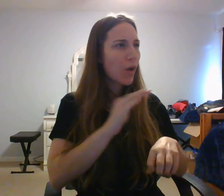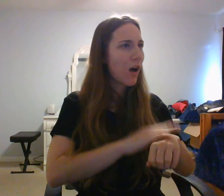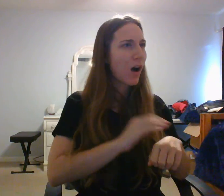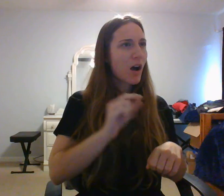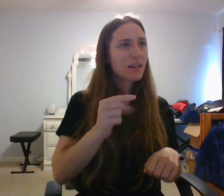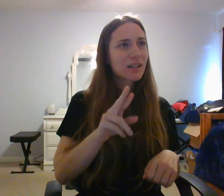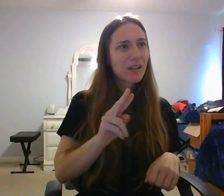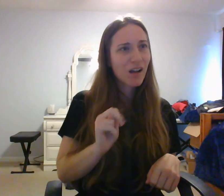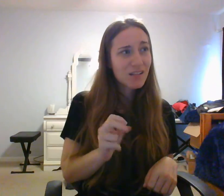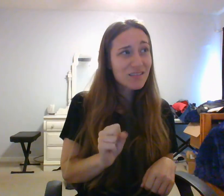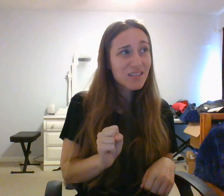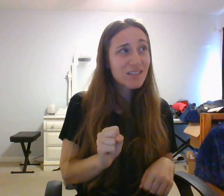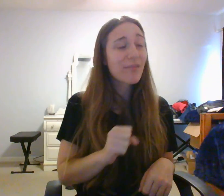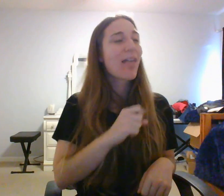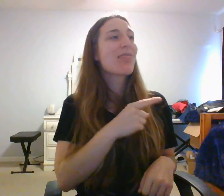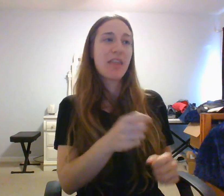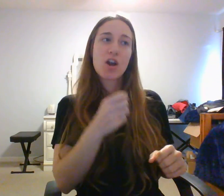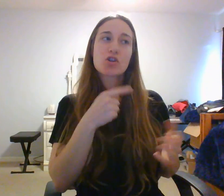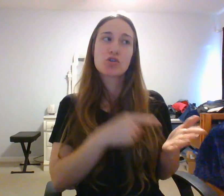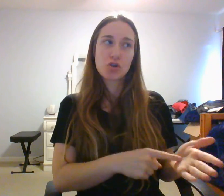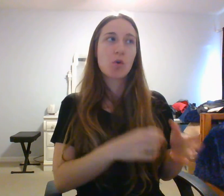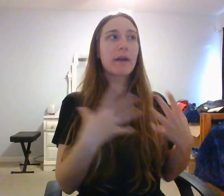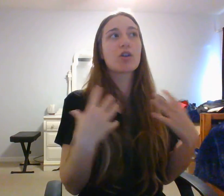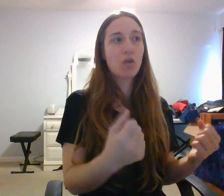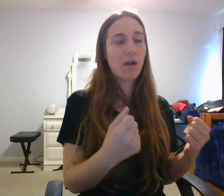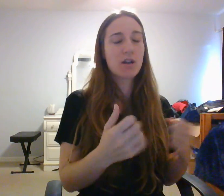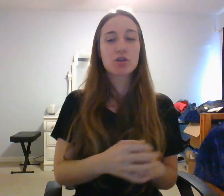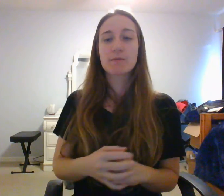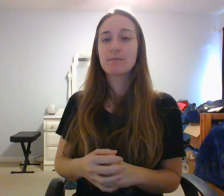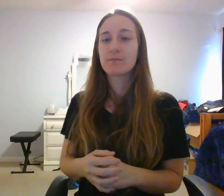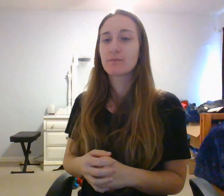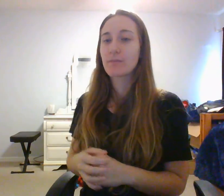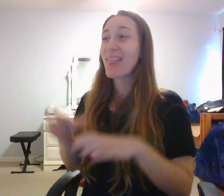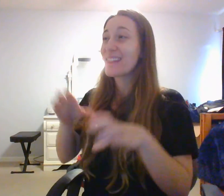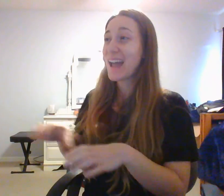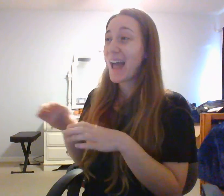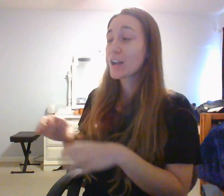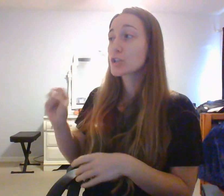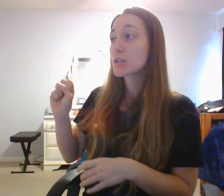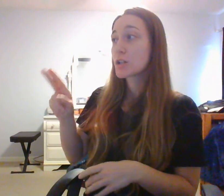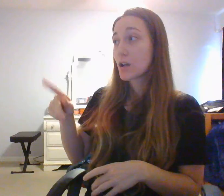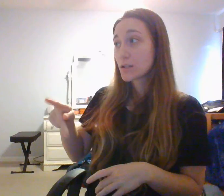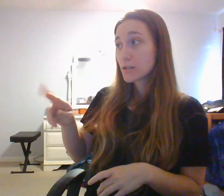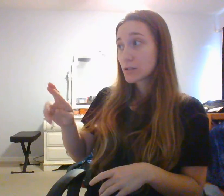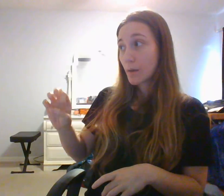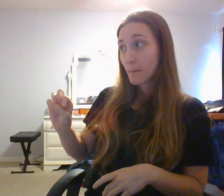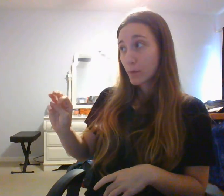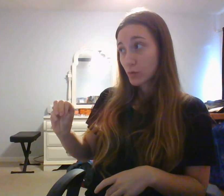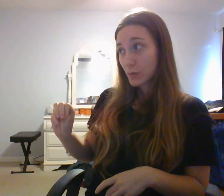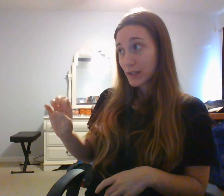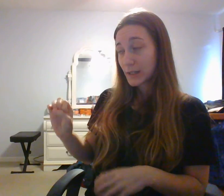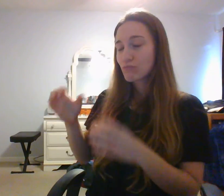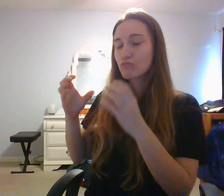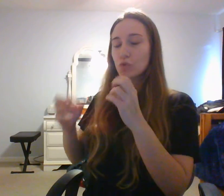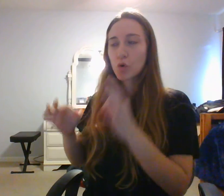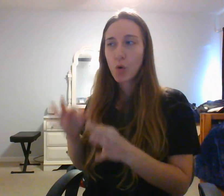showing some courage. The action of the Supreme Court 5 in gutting the